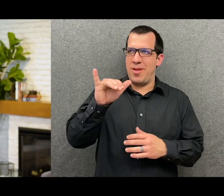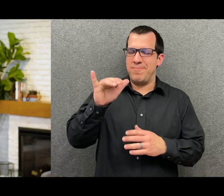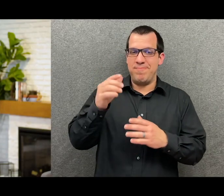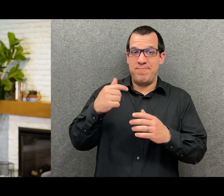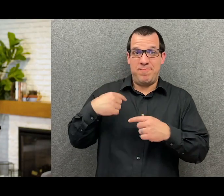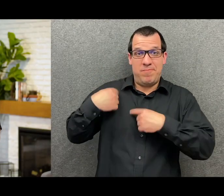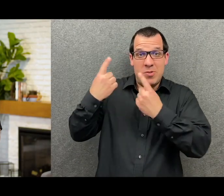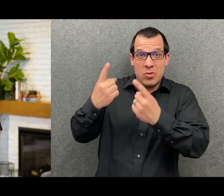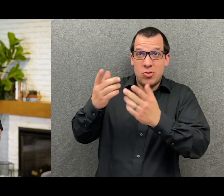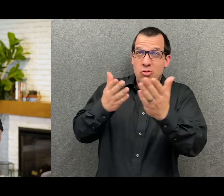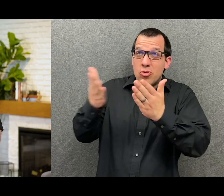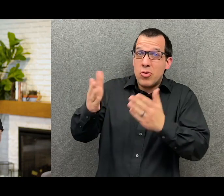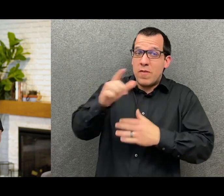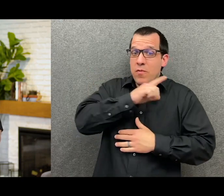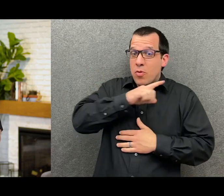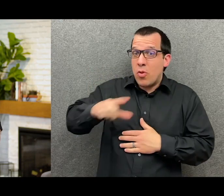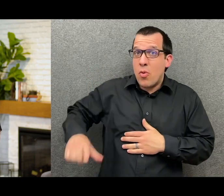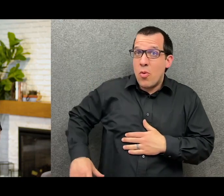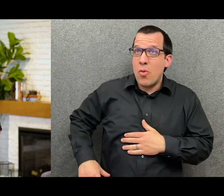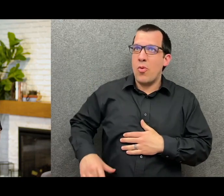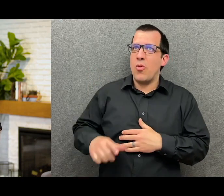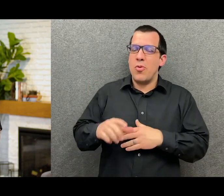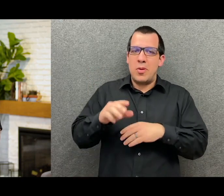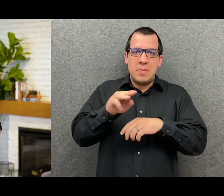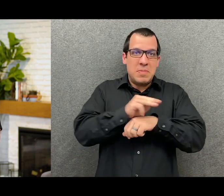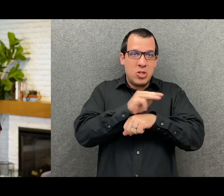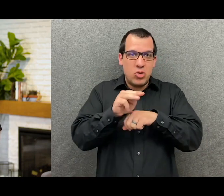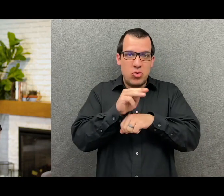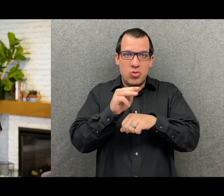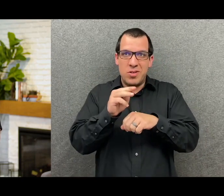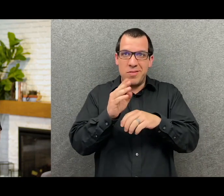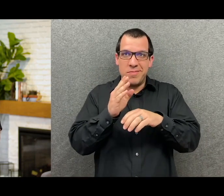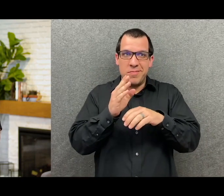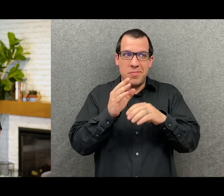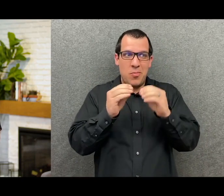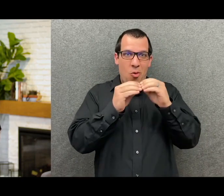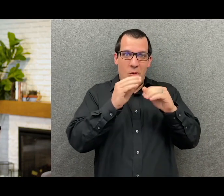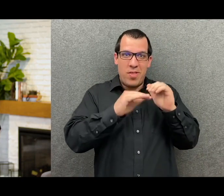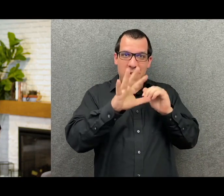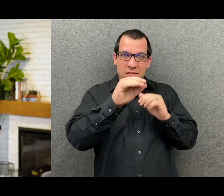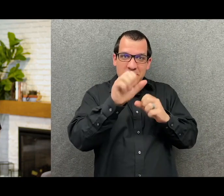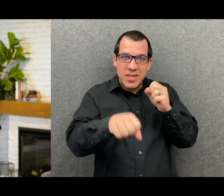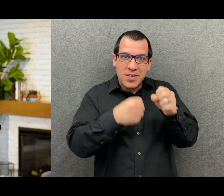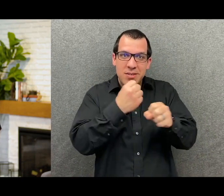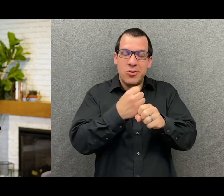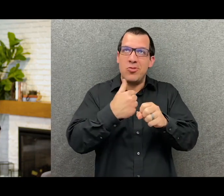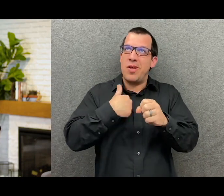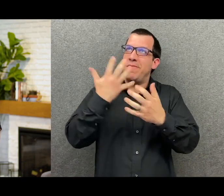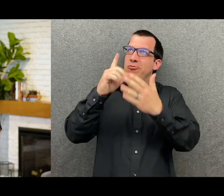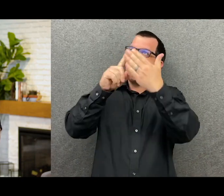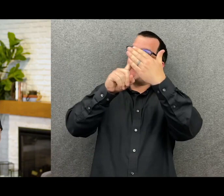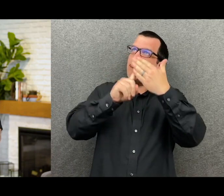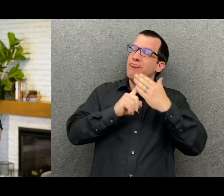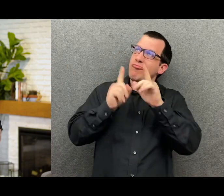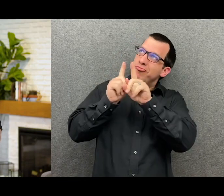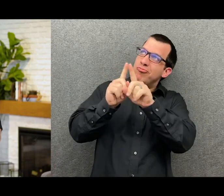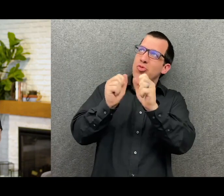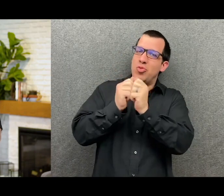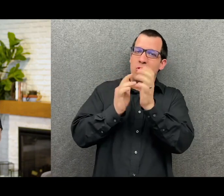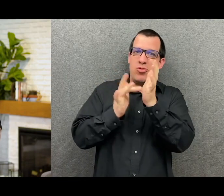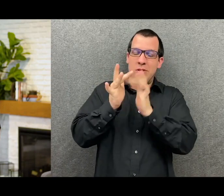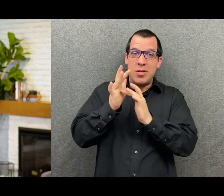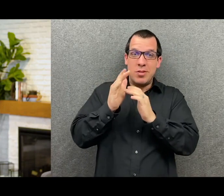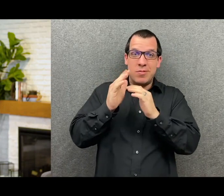You know, having served the Lord now in ministry for over 50 years and walked with Jesus for over 60